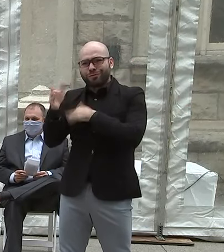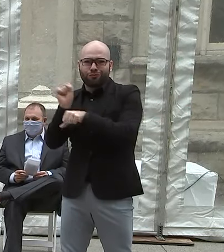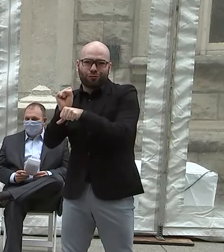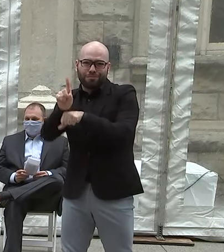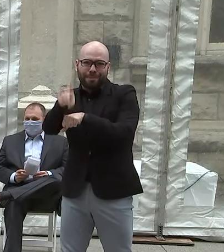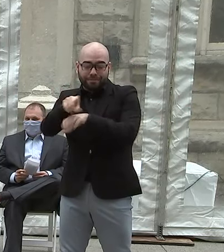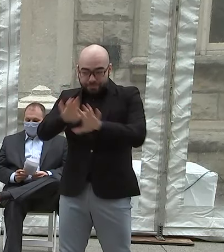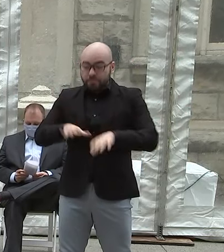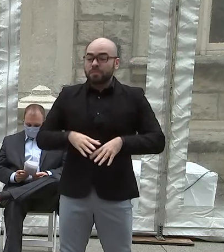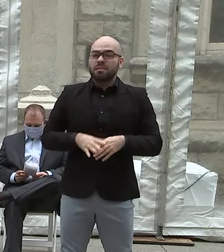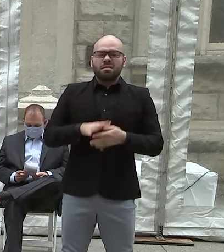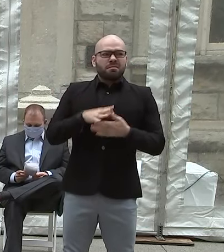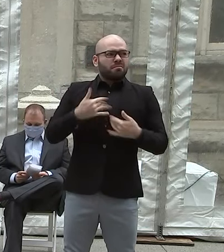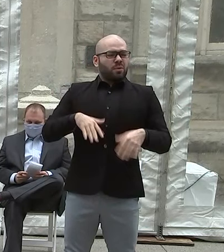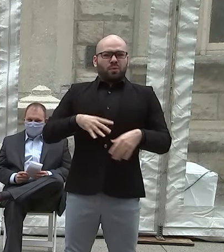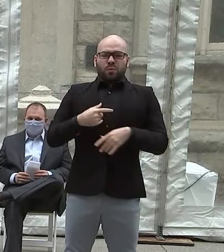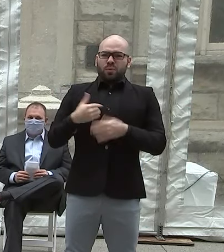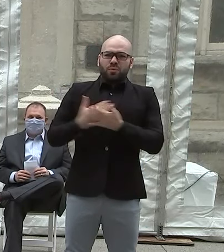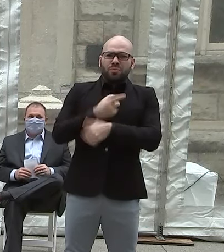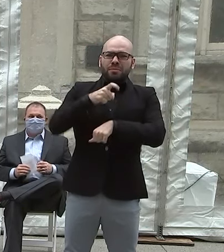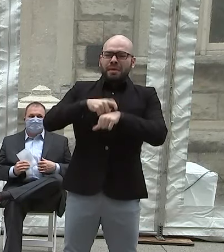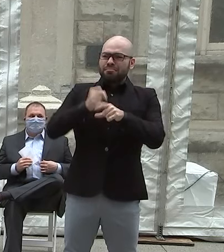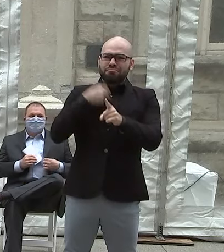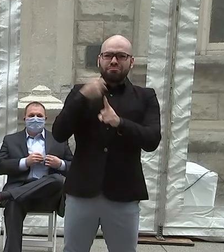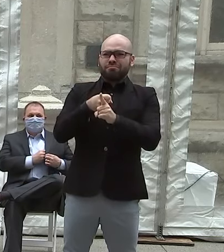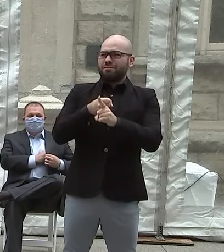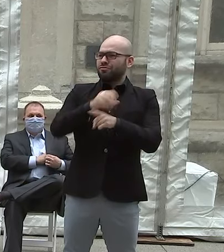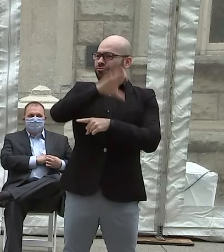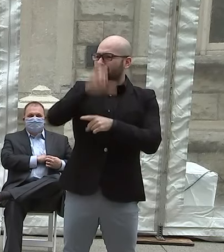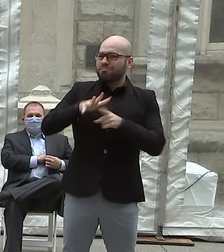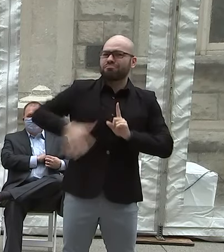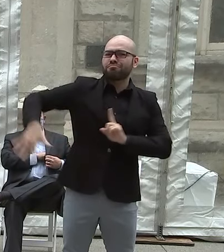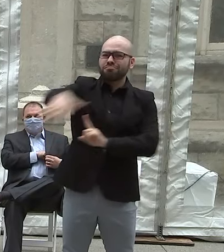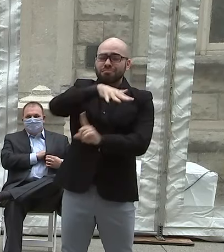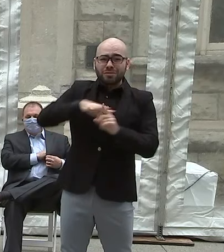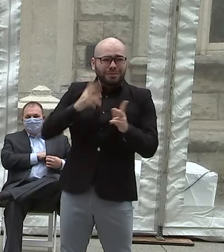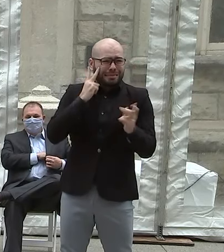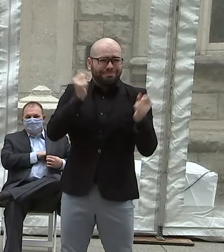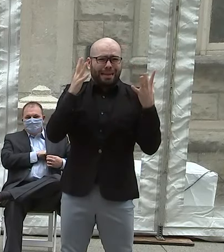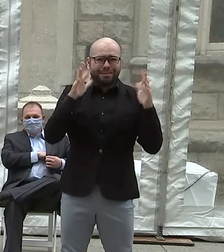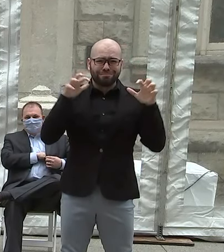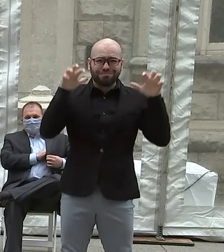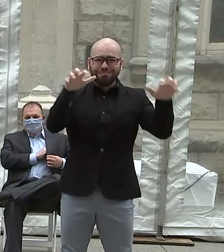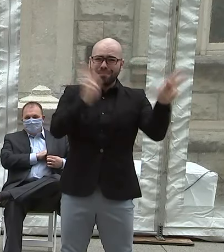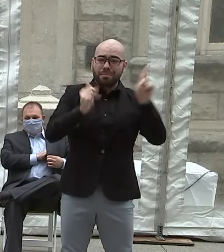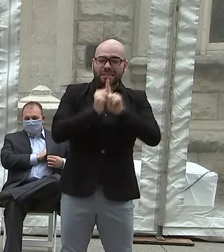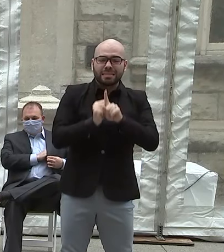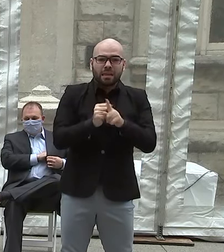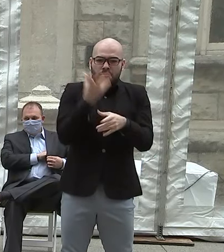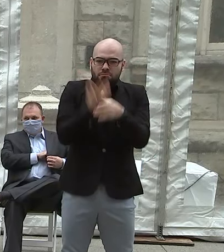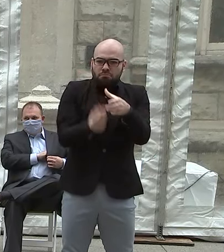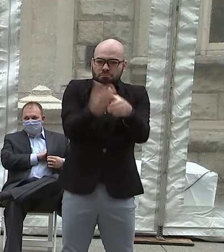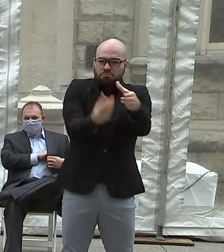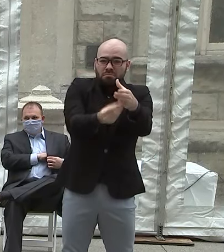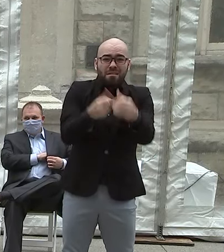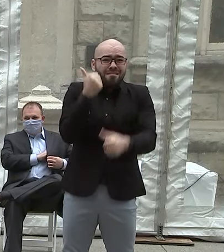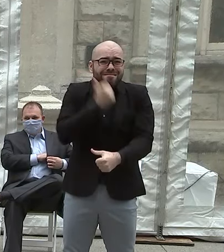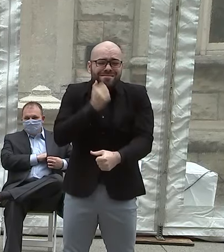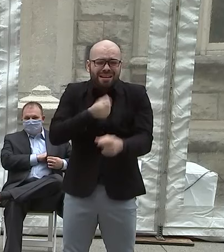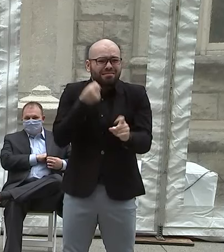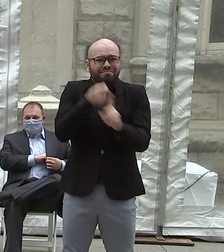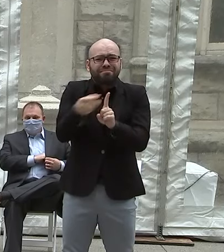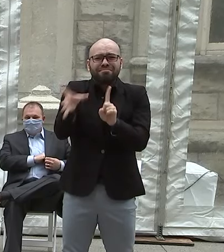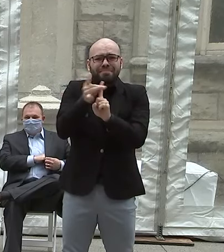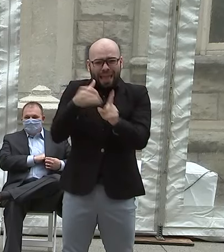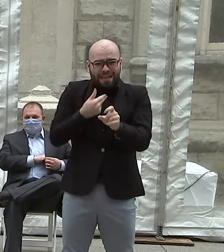time for the residents of Chicago and the world. We are losing dozens of our residents every day from this disease. And nearly everyone